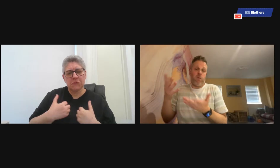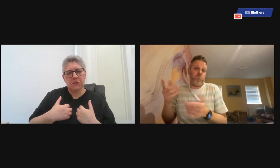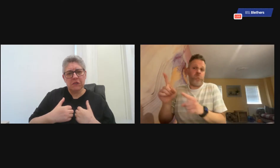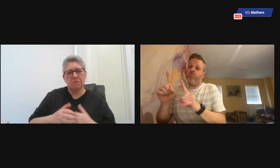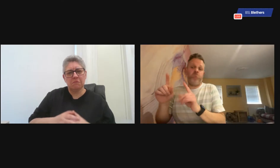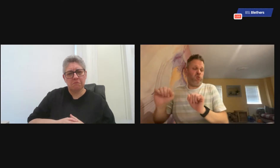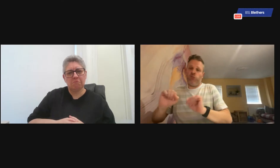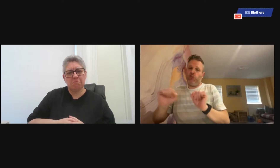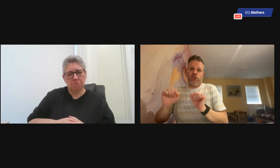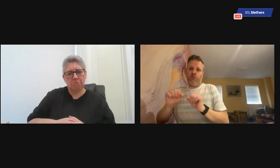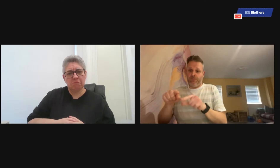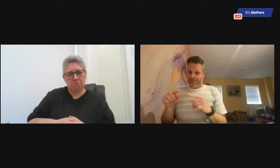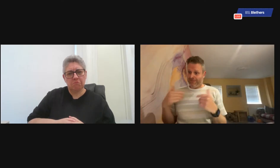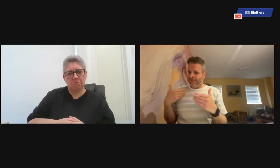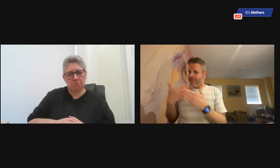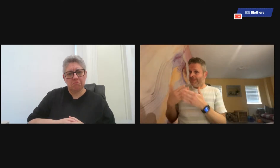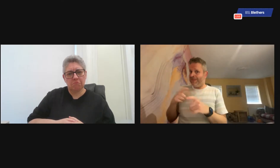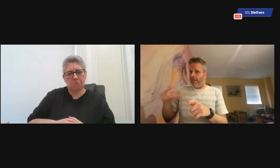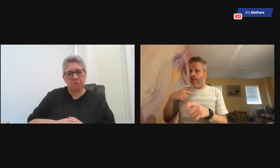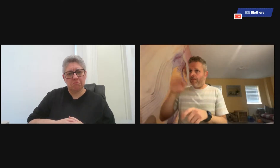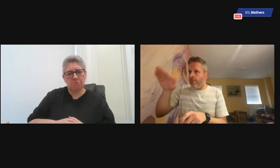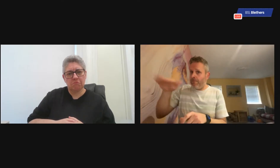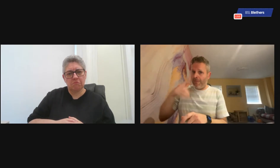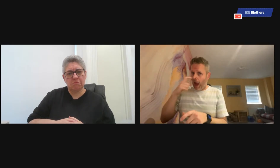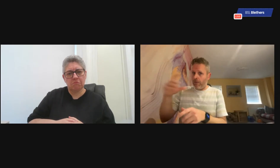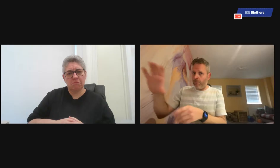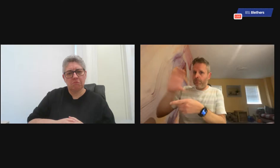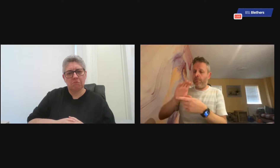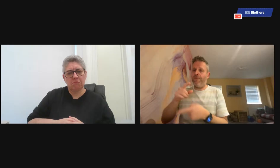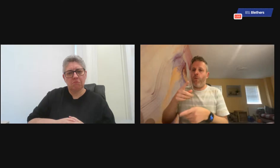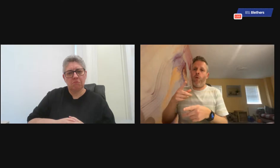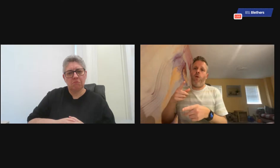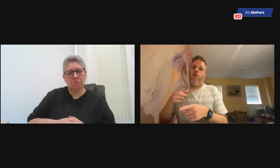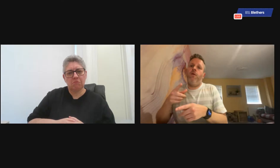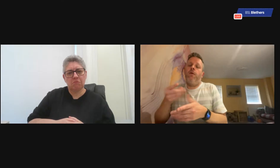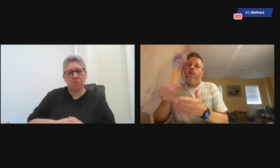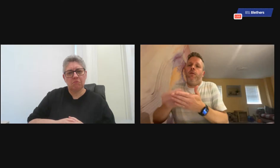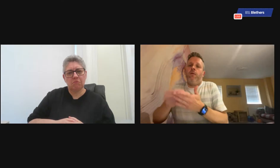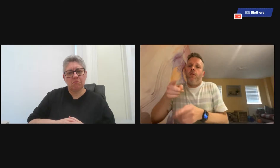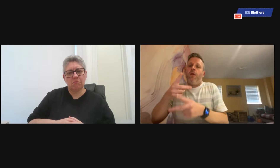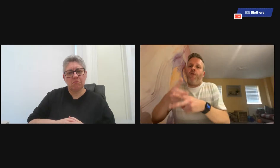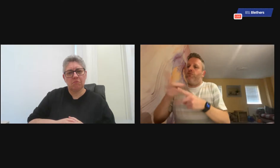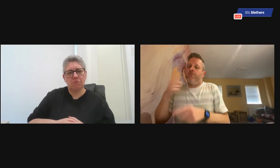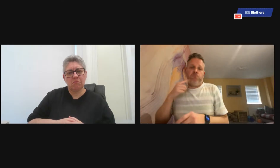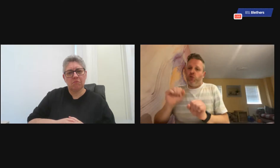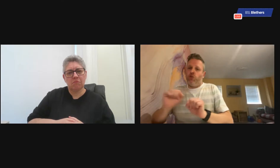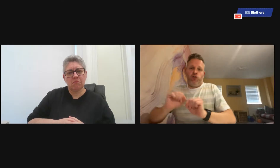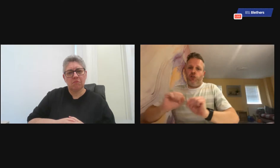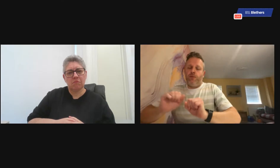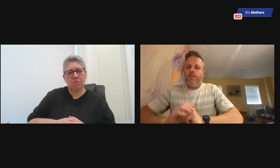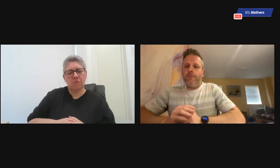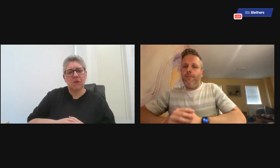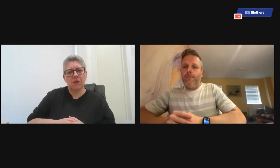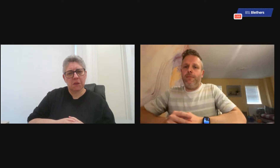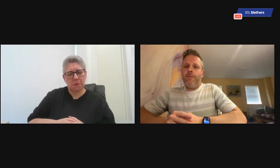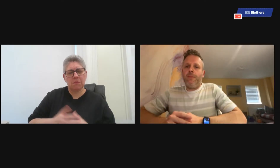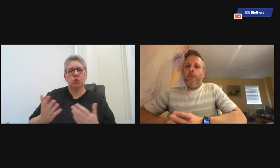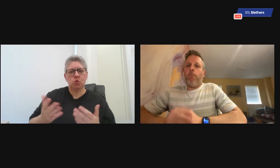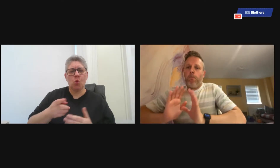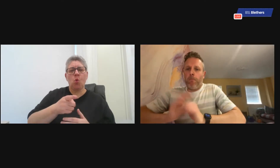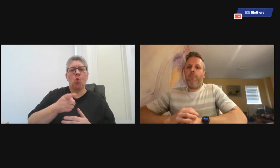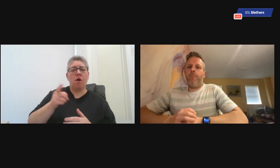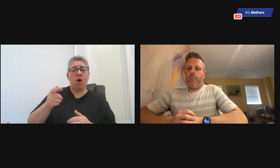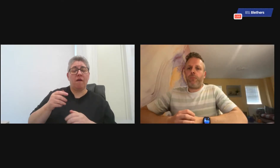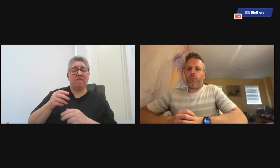self-employment. But yeah, anyway, they wouldn't do it. I mean, even now, I've asked